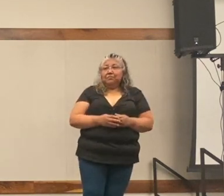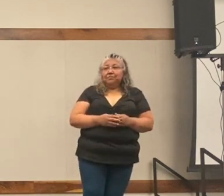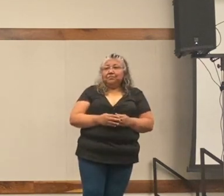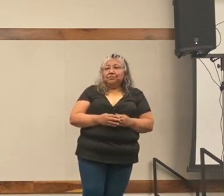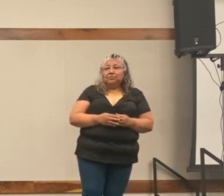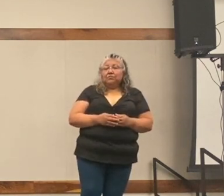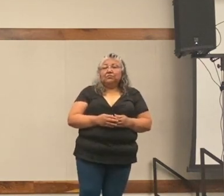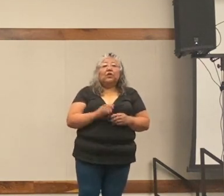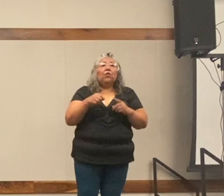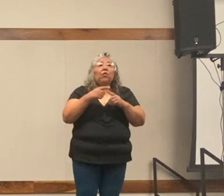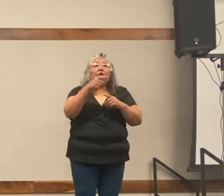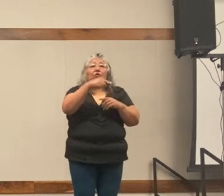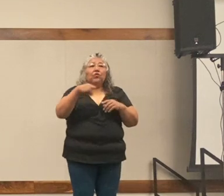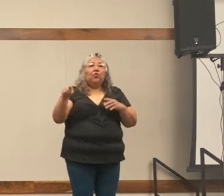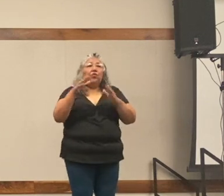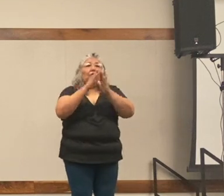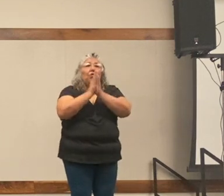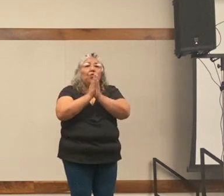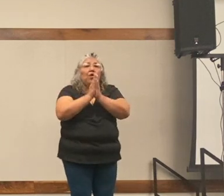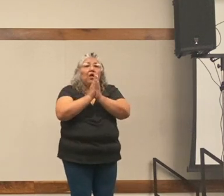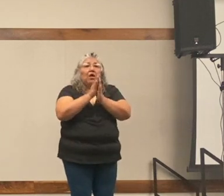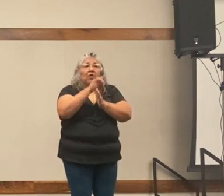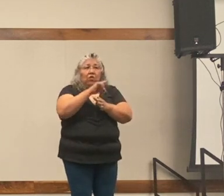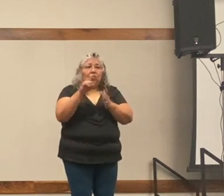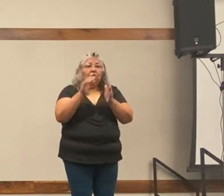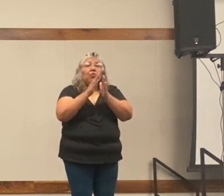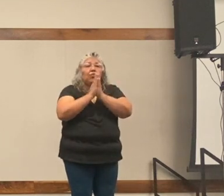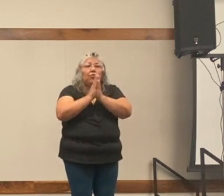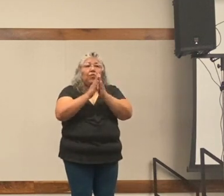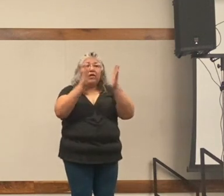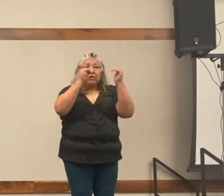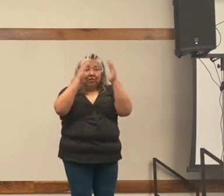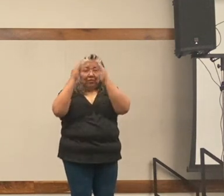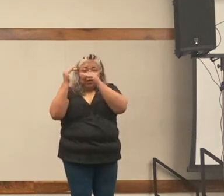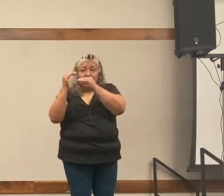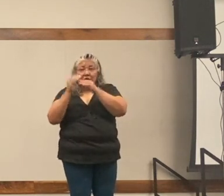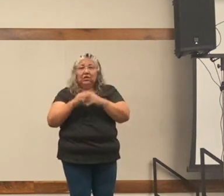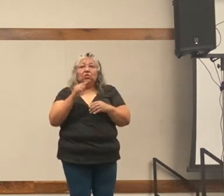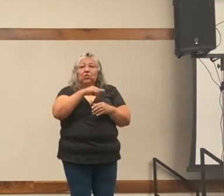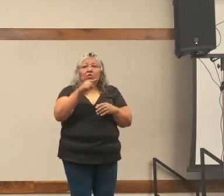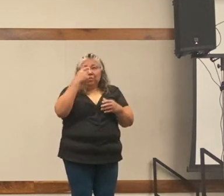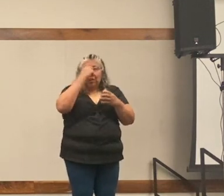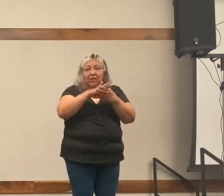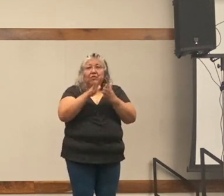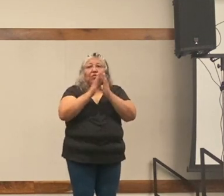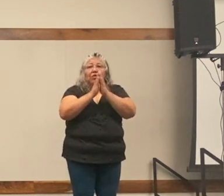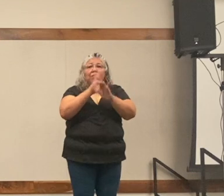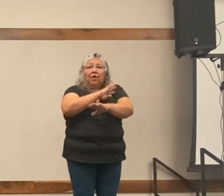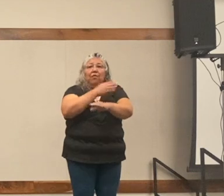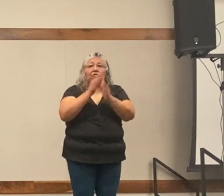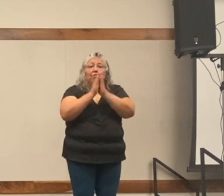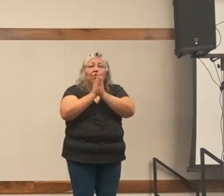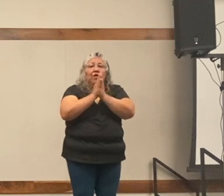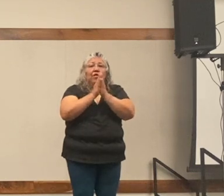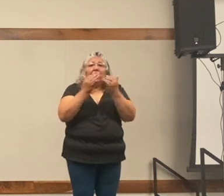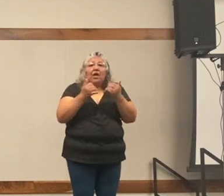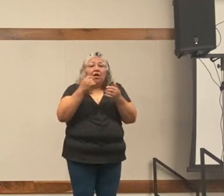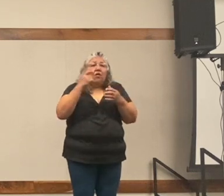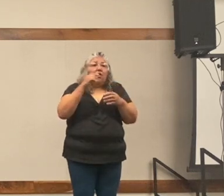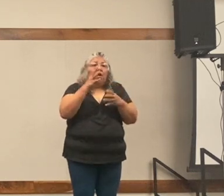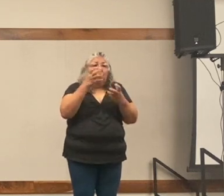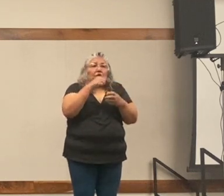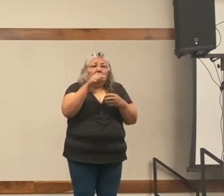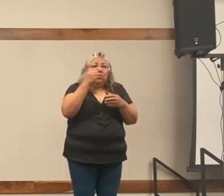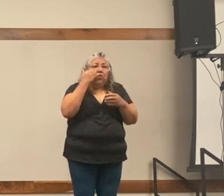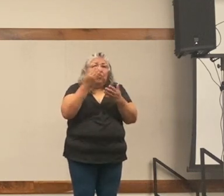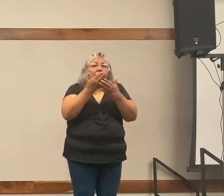here's the thing. When you pray expectantly, okay? And you believe in the power of prayer. I want you to know that before you